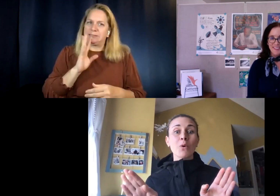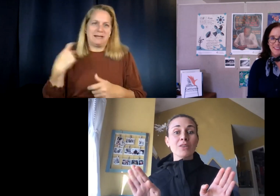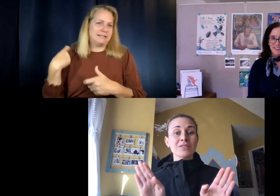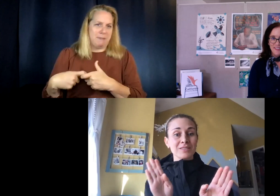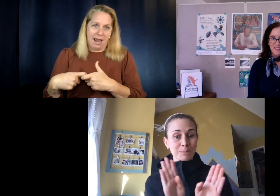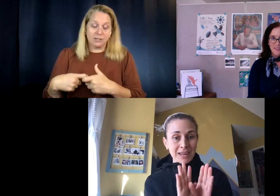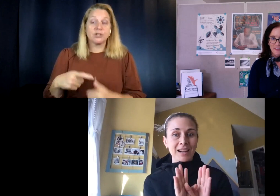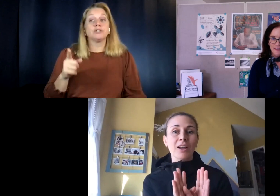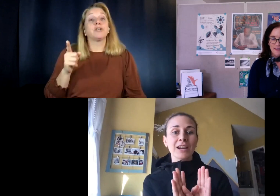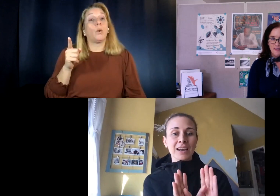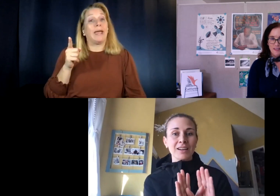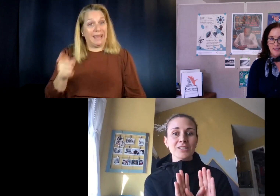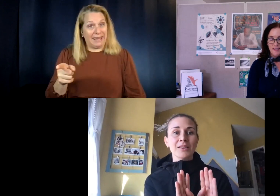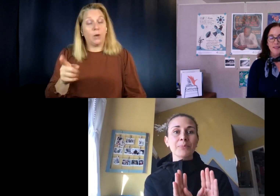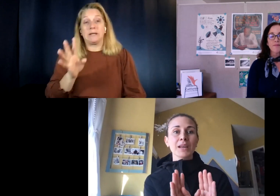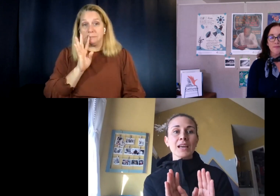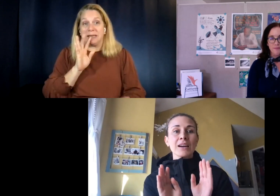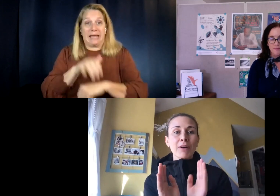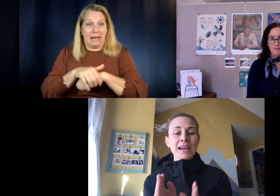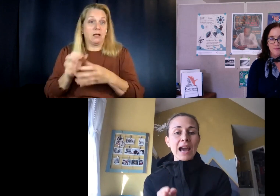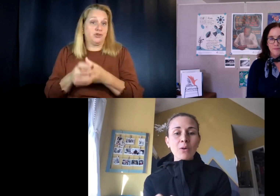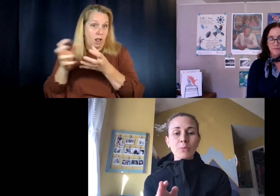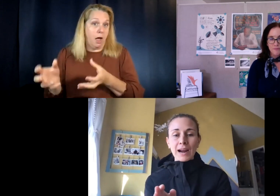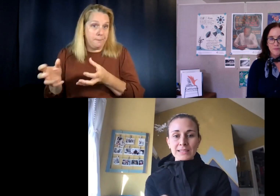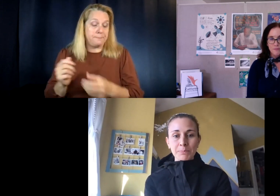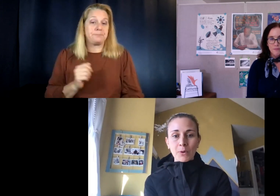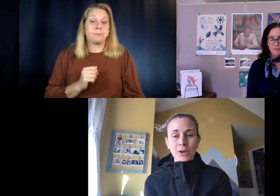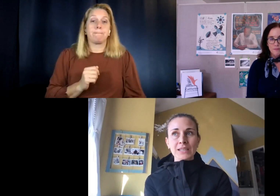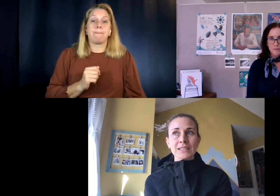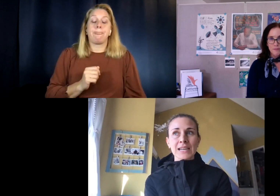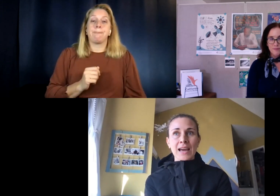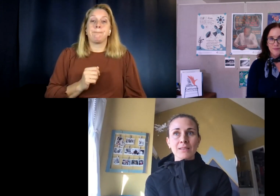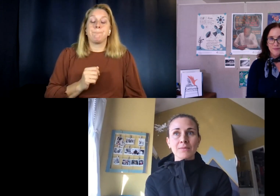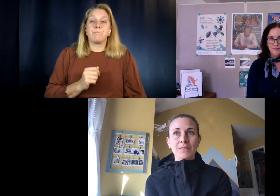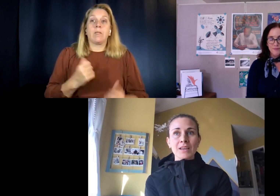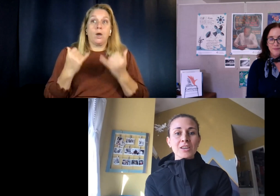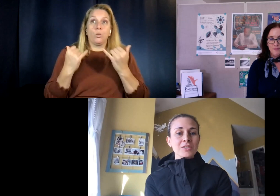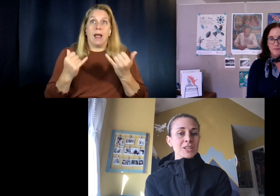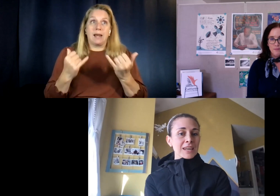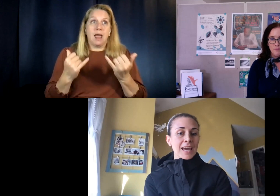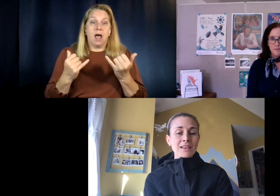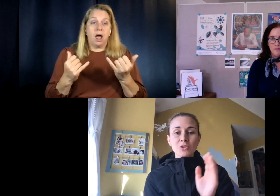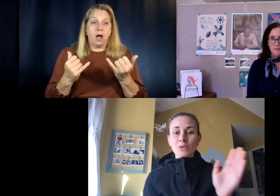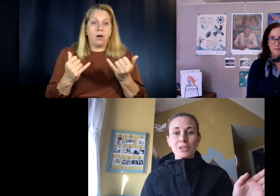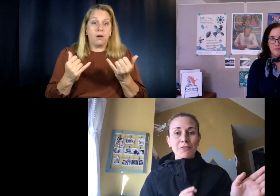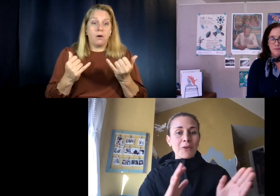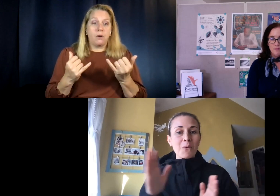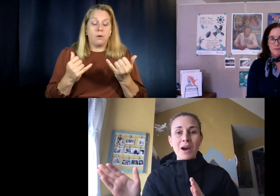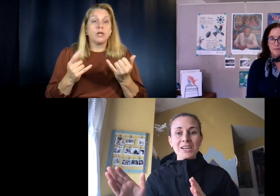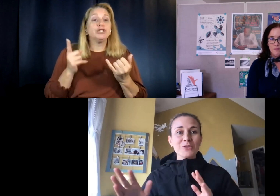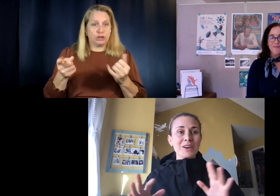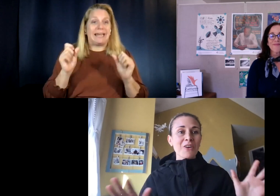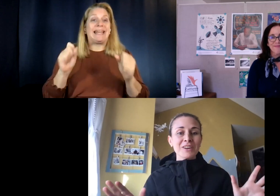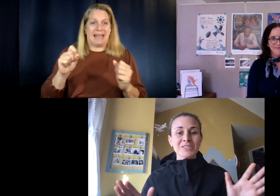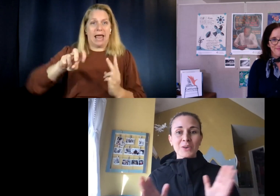he was speaking a lot English. Right now, we're at the point that she can switch from